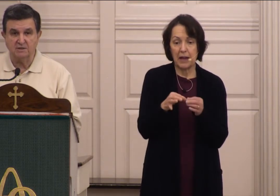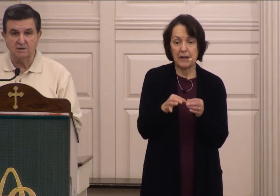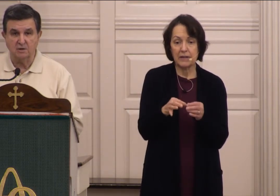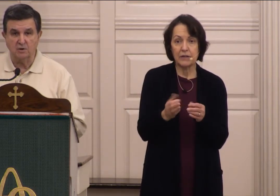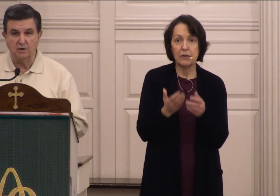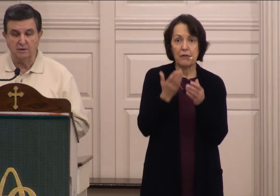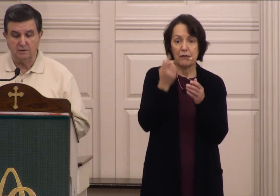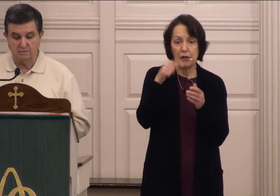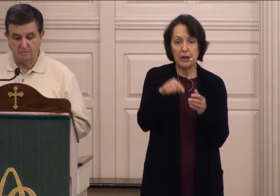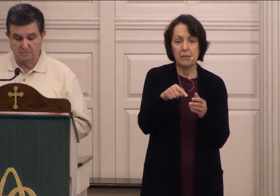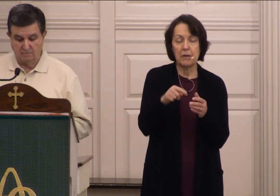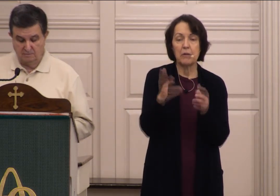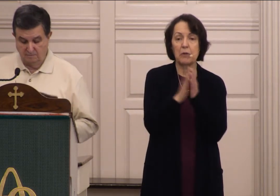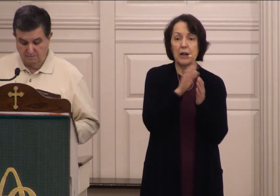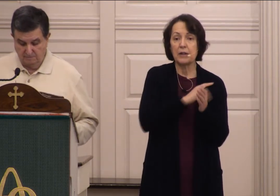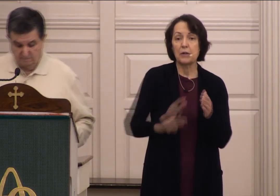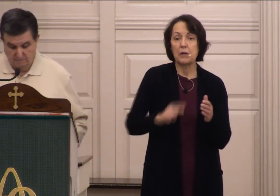Lord.